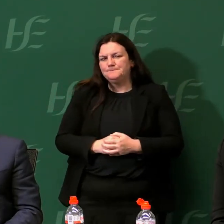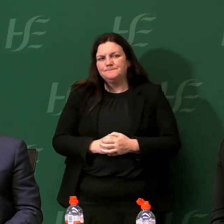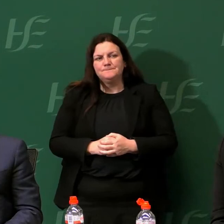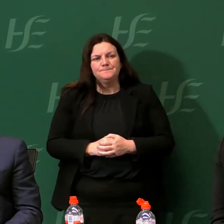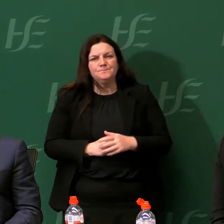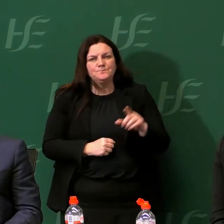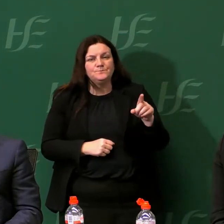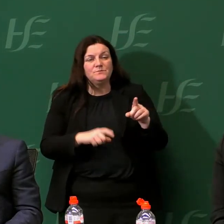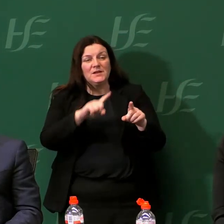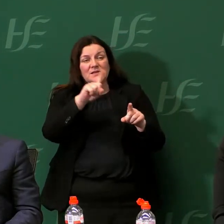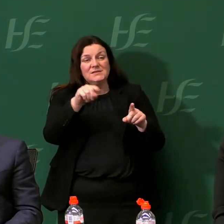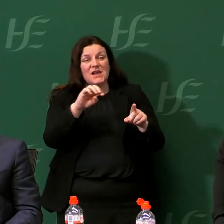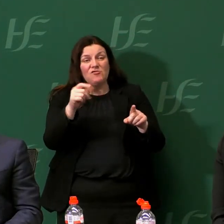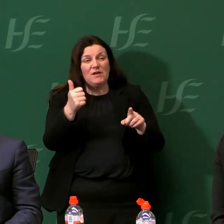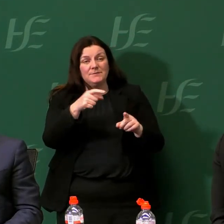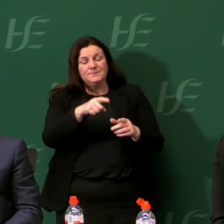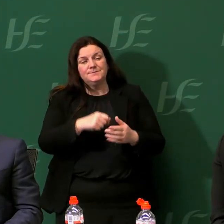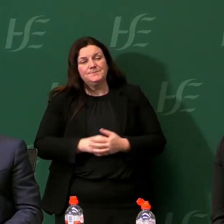Okay.